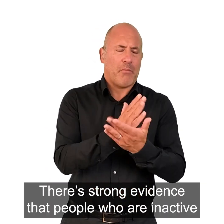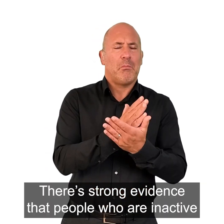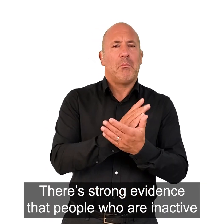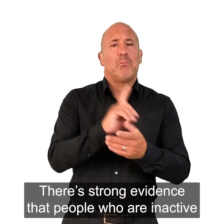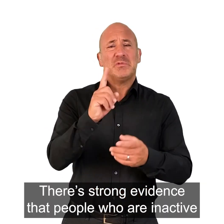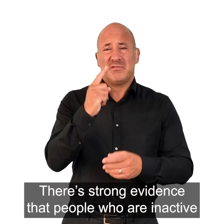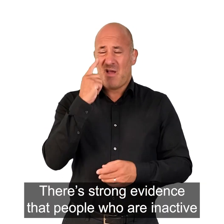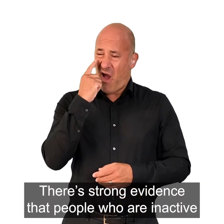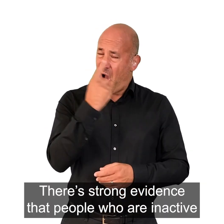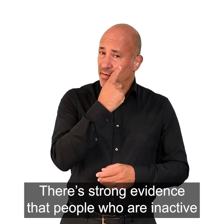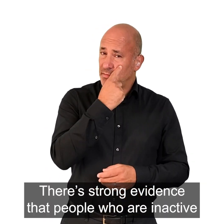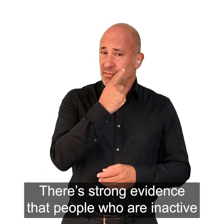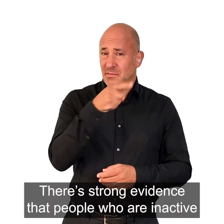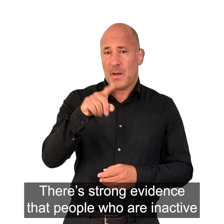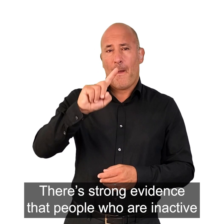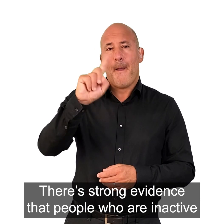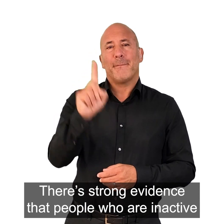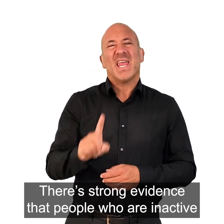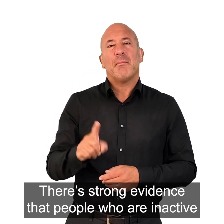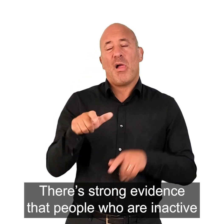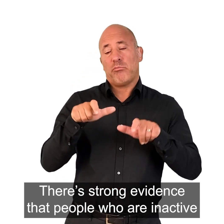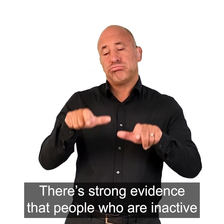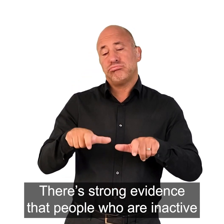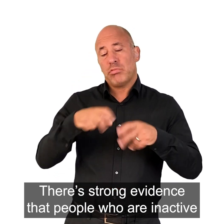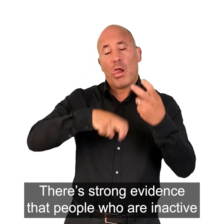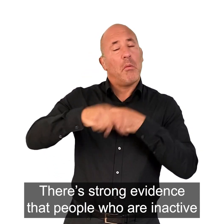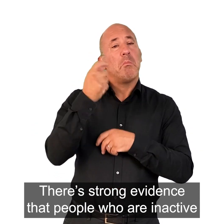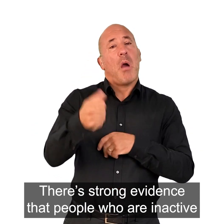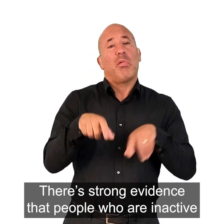There's strong evidence that people who are inactive